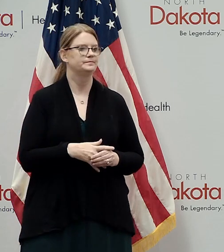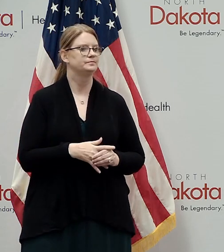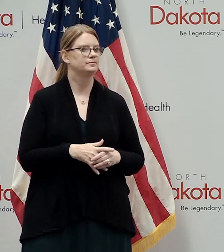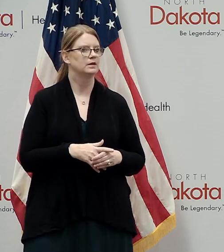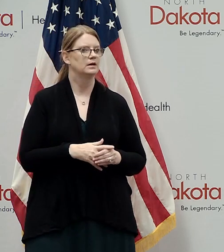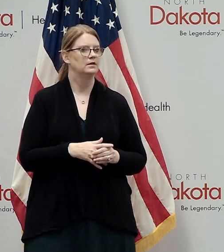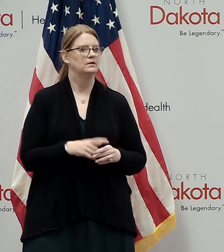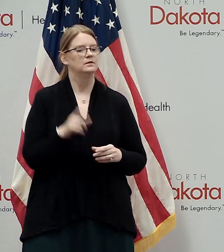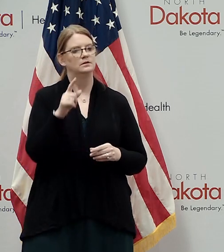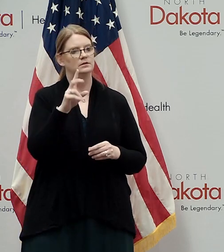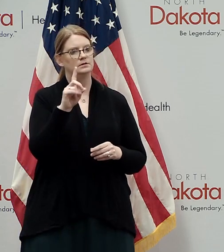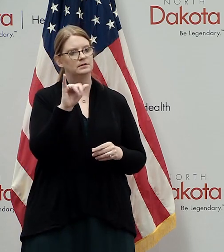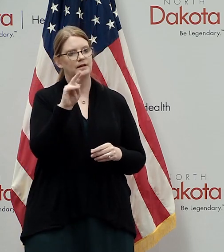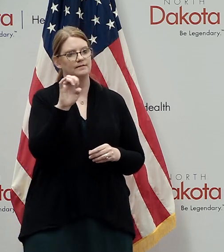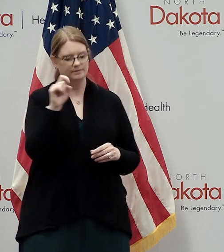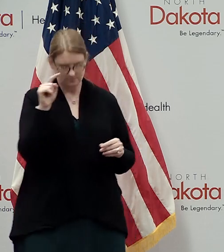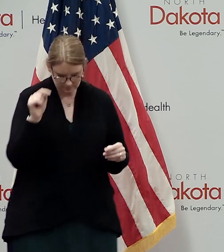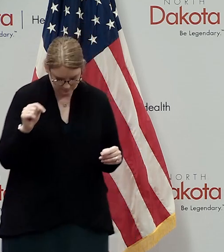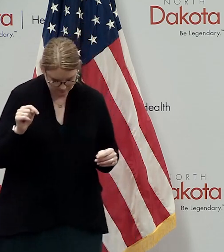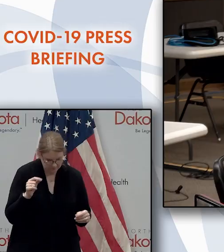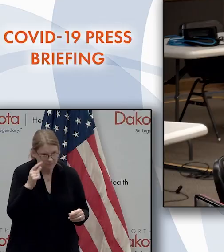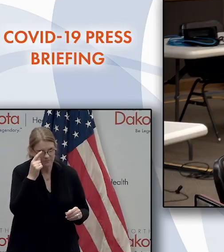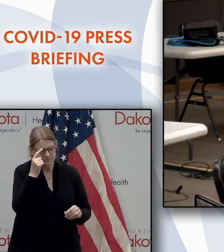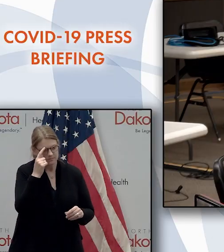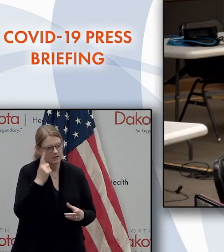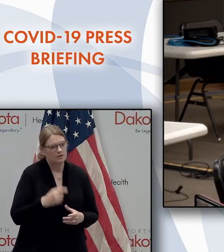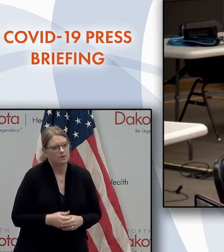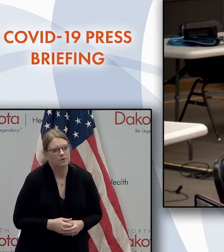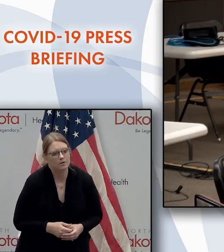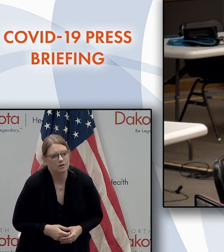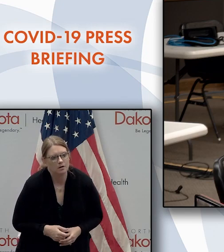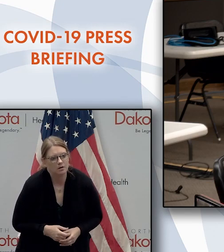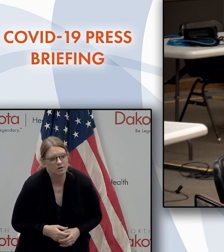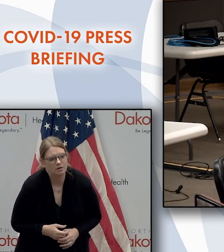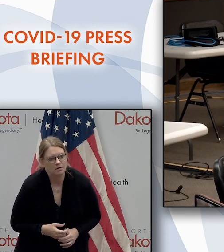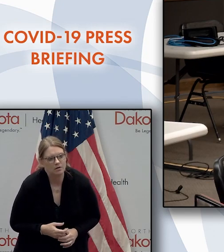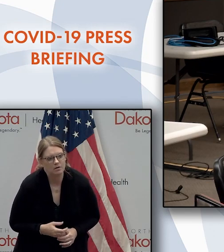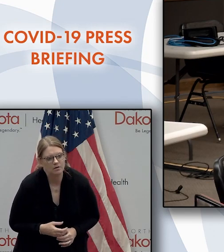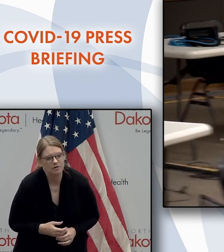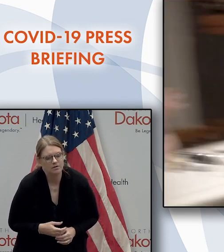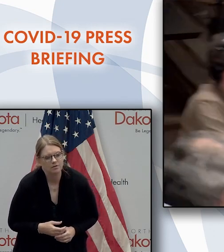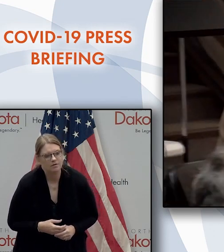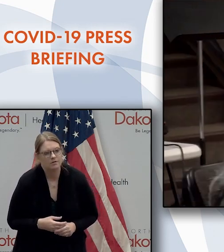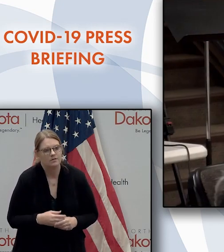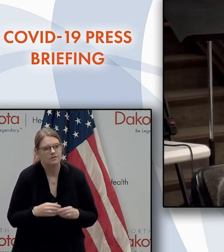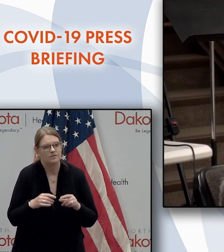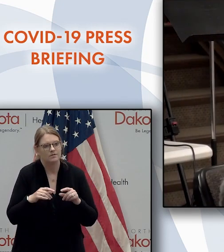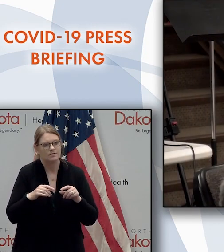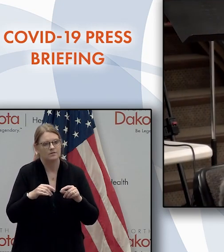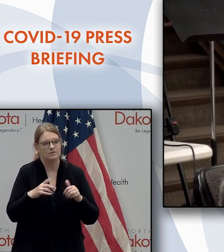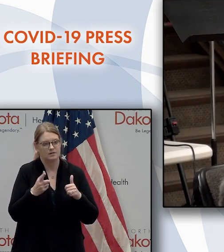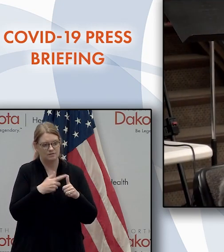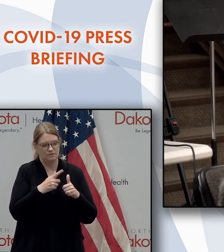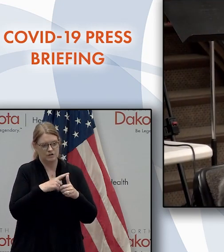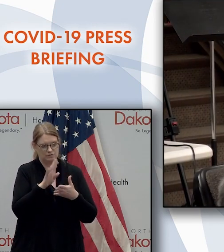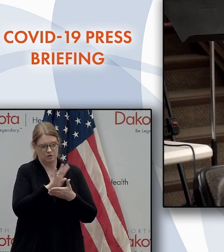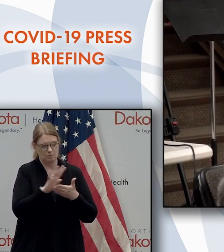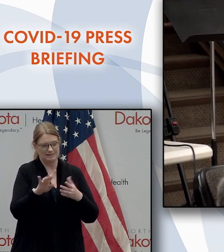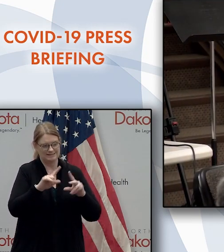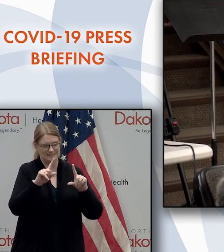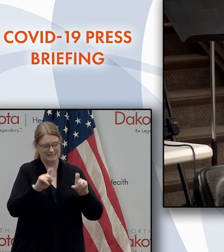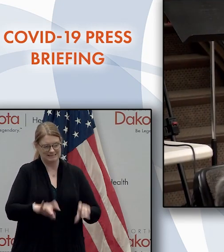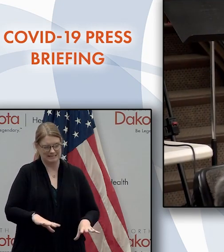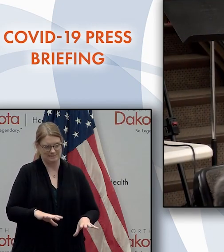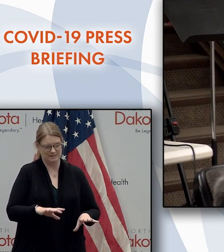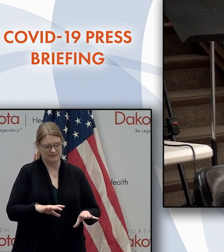Yes. Yes, Dave? I'd like to ask a little bit about, you talked about the assessments that's going to be done in the first 4 weeks. The